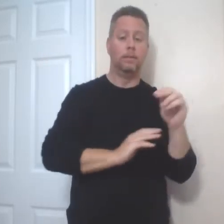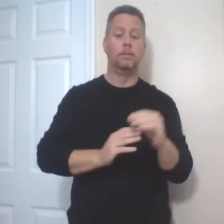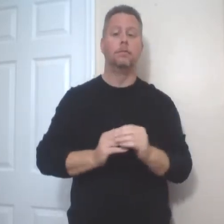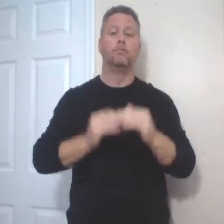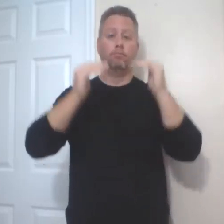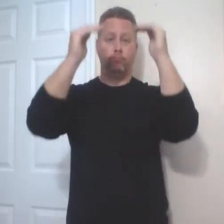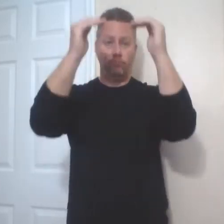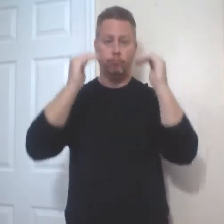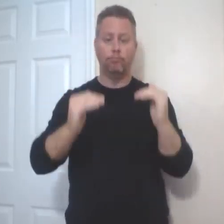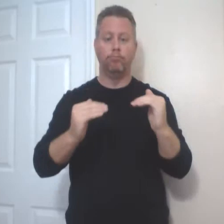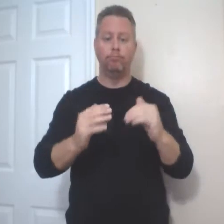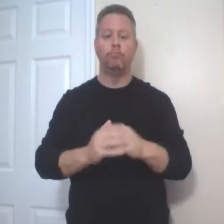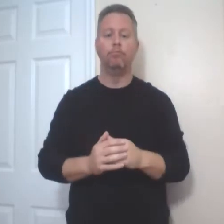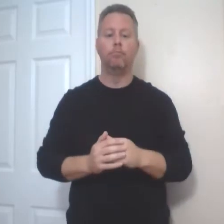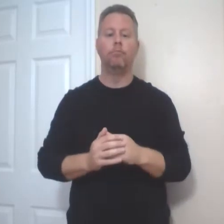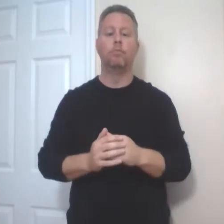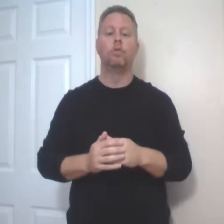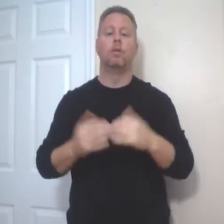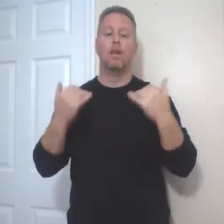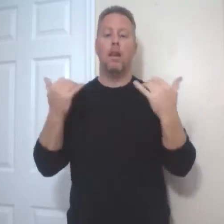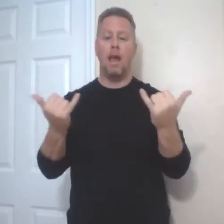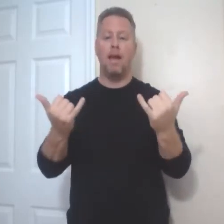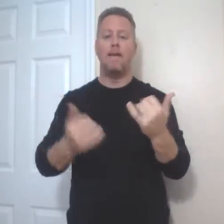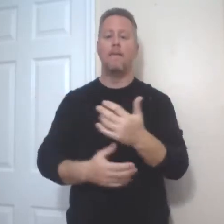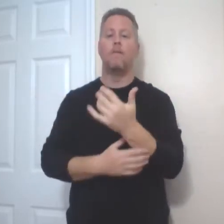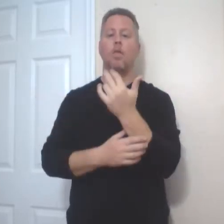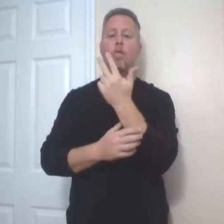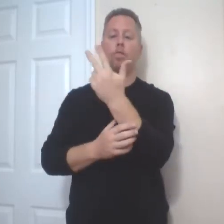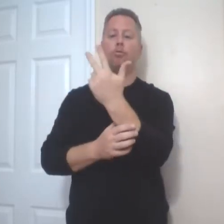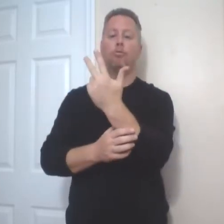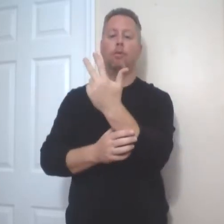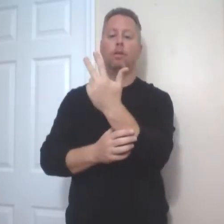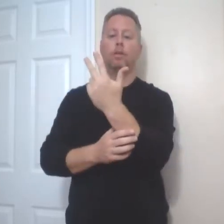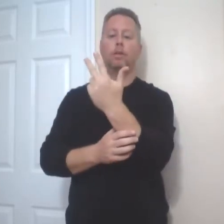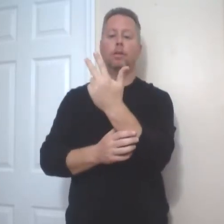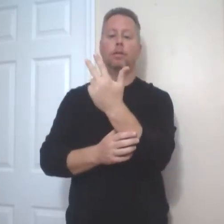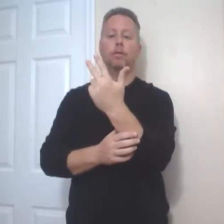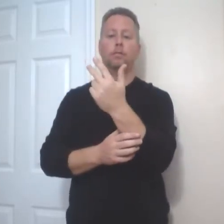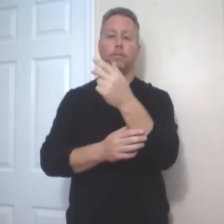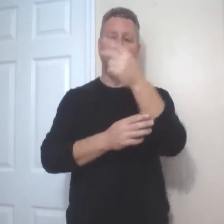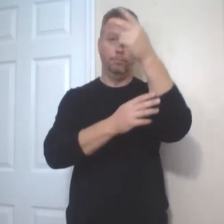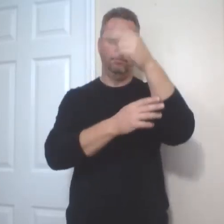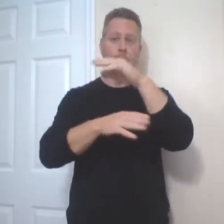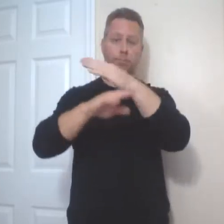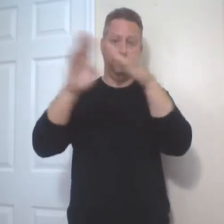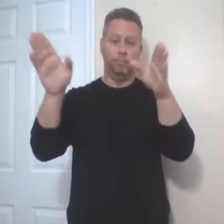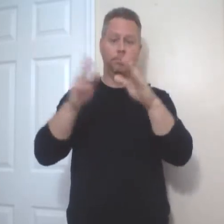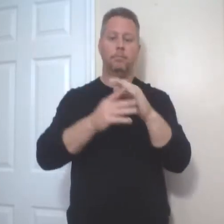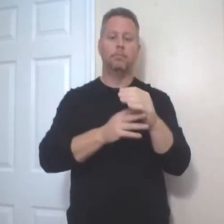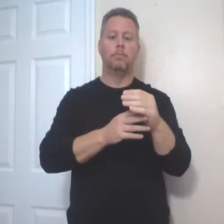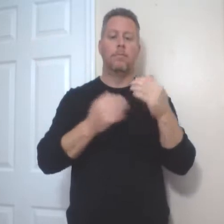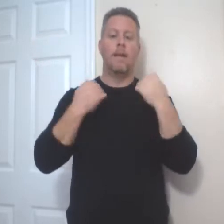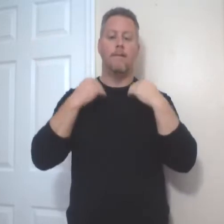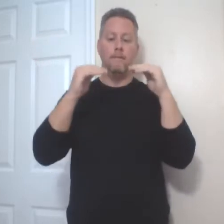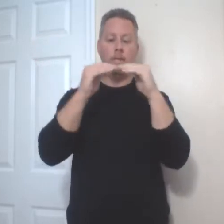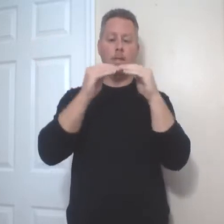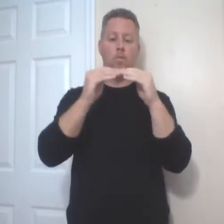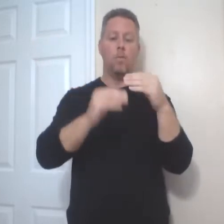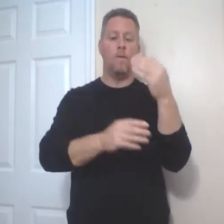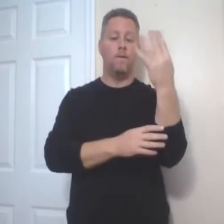Anything I didn't touch, I'm going to bring down. So 3, this is gone now. There's my equal sign. 4n